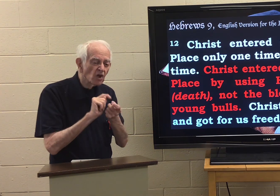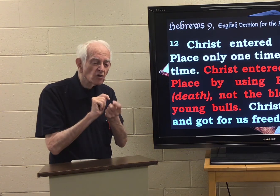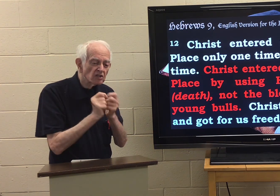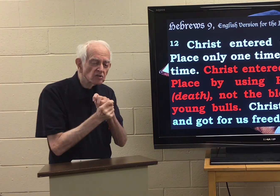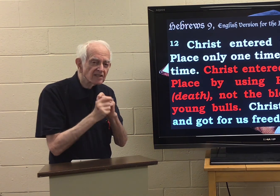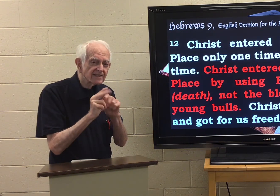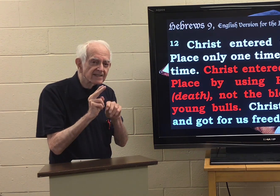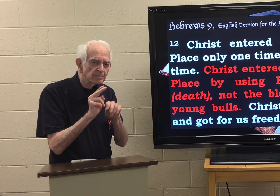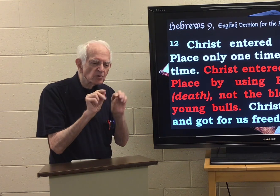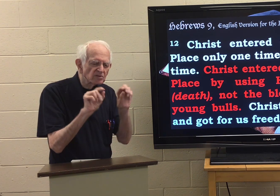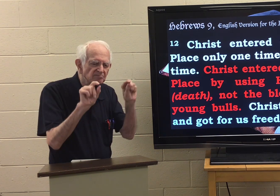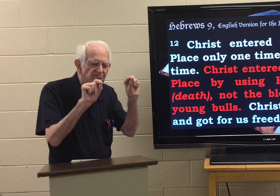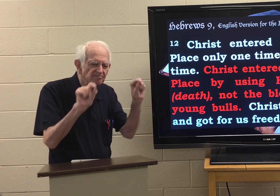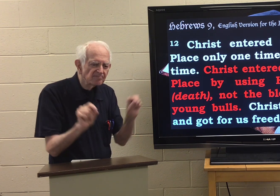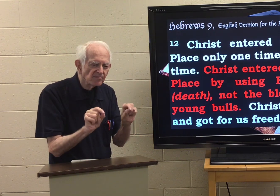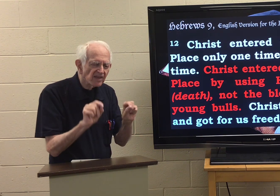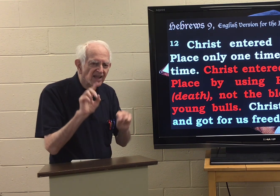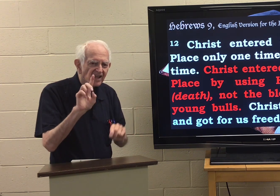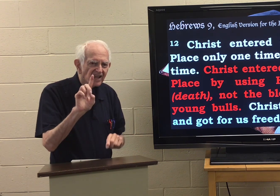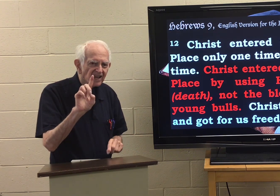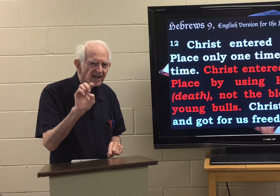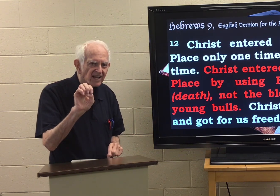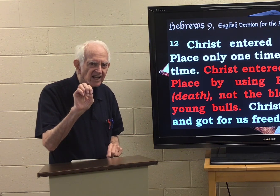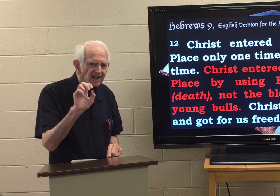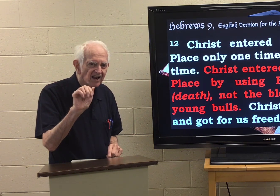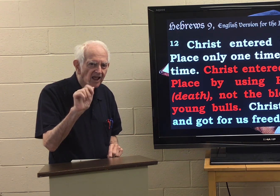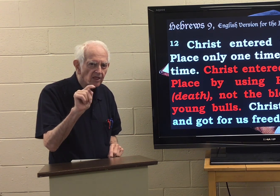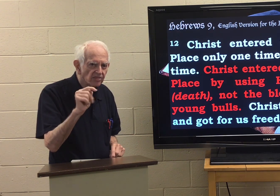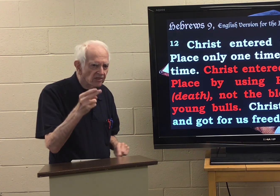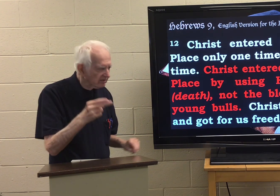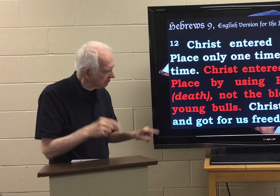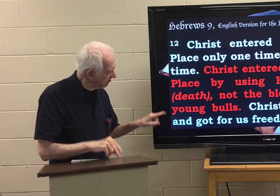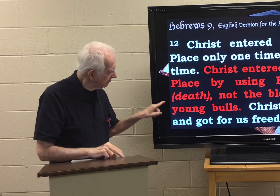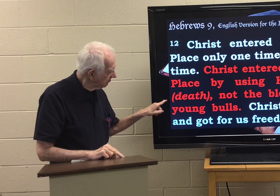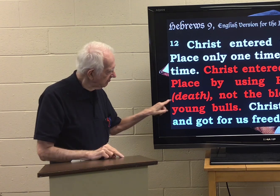death translation uses the parentheses and puts death.